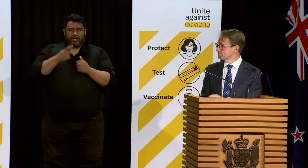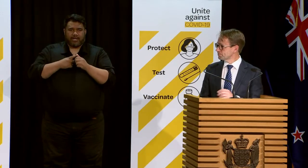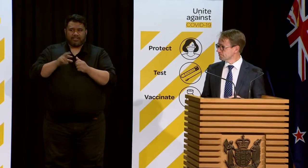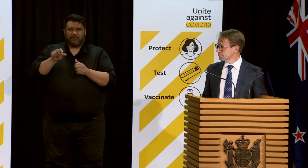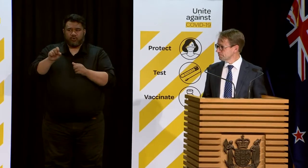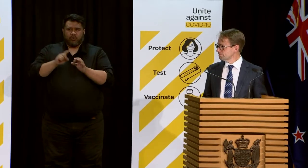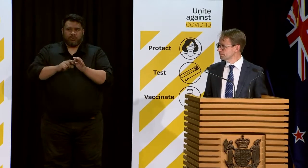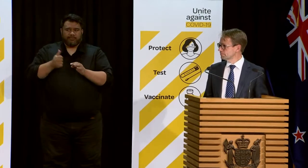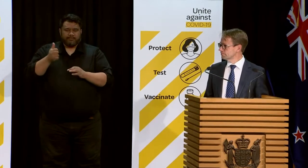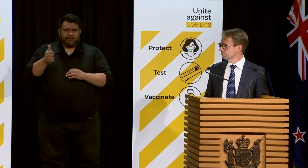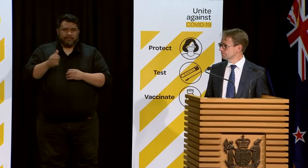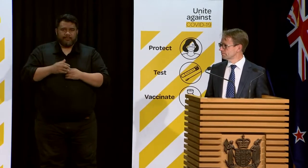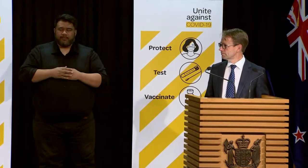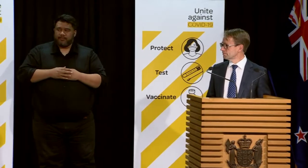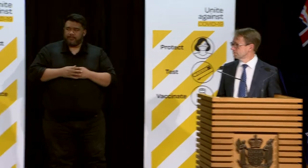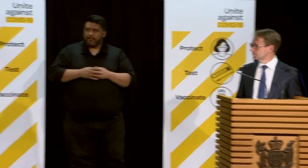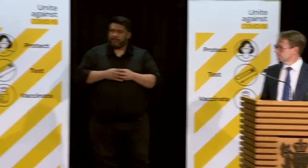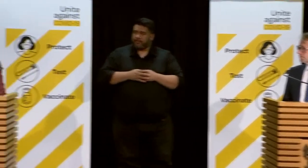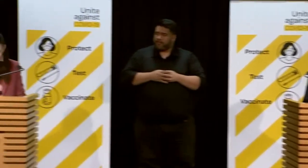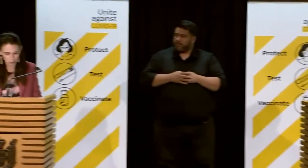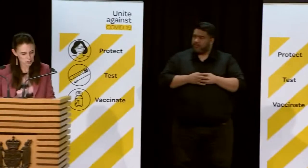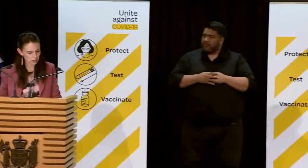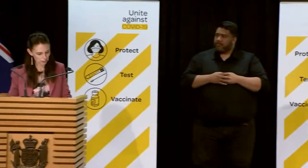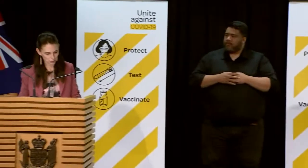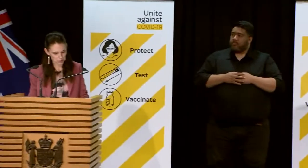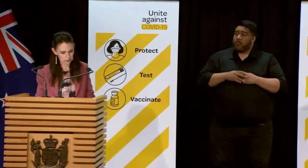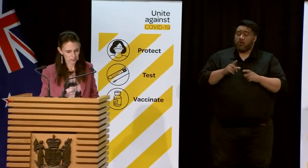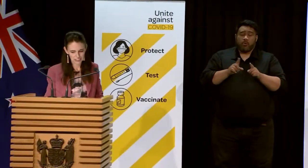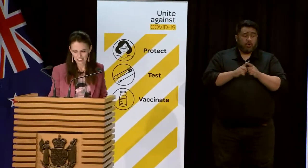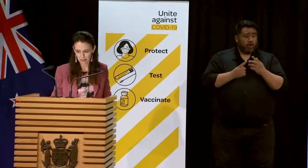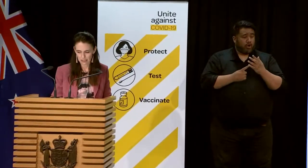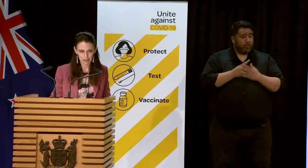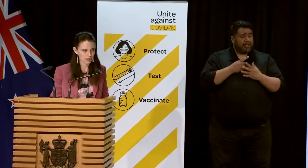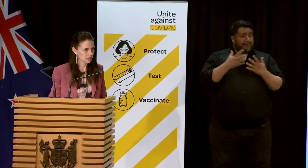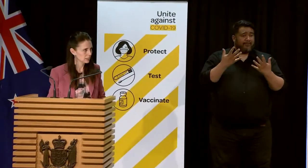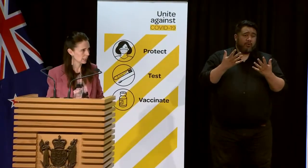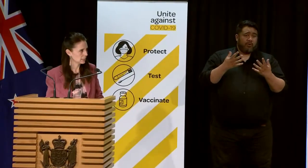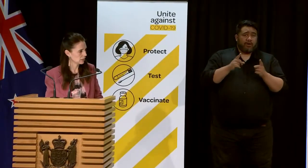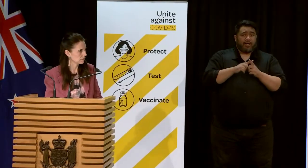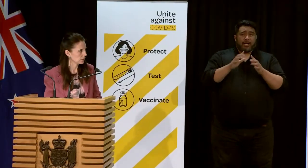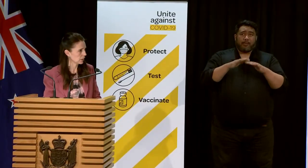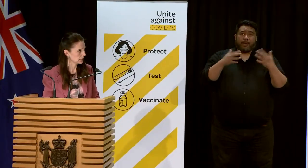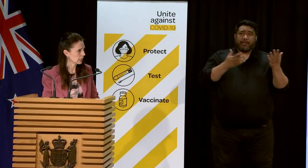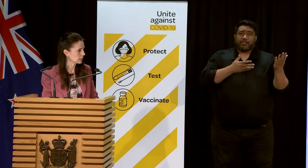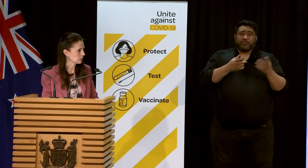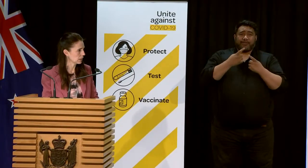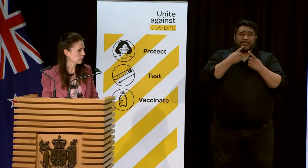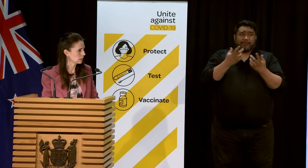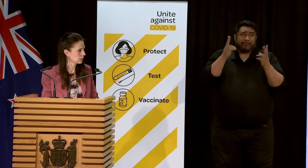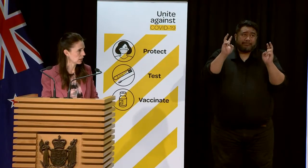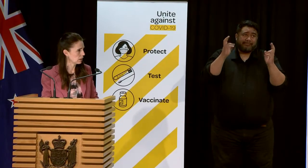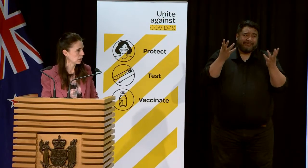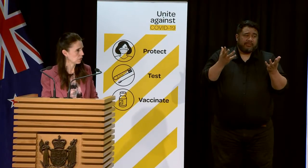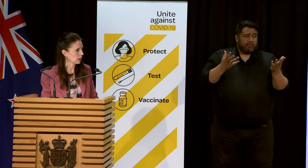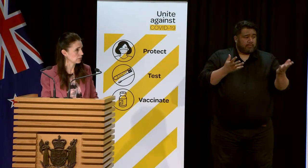And Dr. Bloomfield, I don't know whether as a opportunity for a public service announcement, some of the stats out of the United States